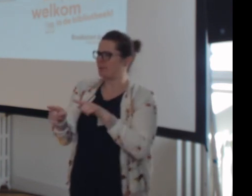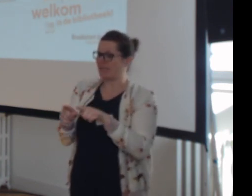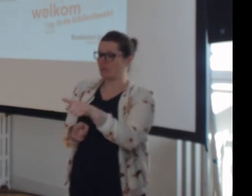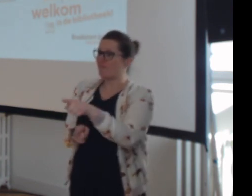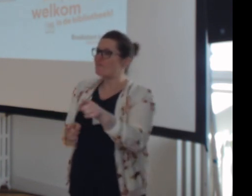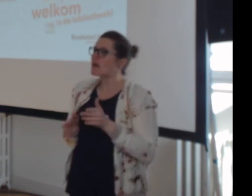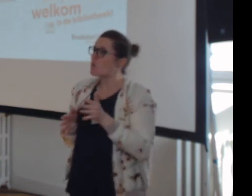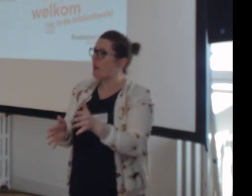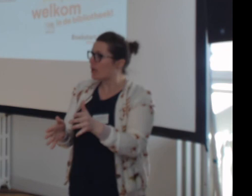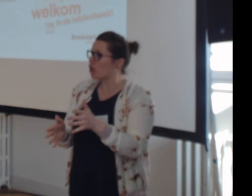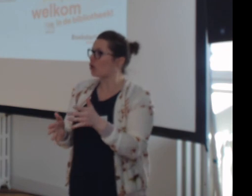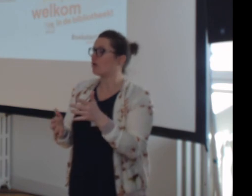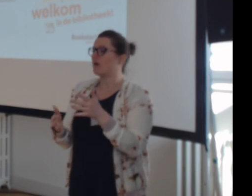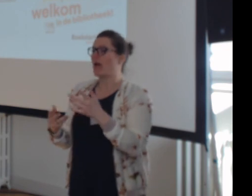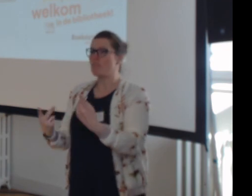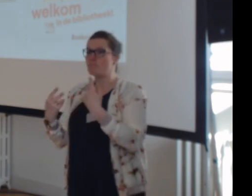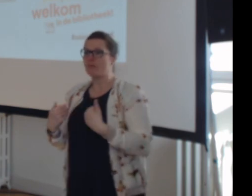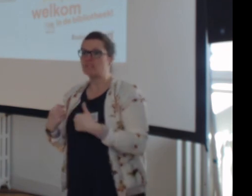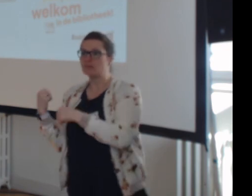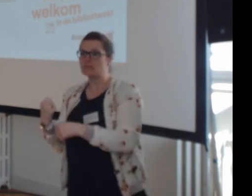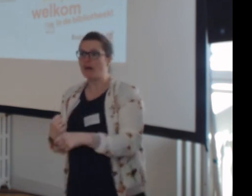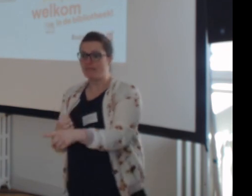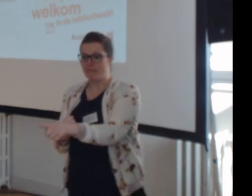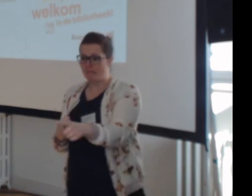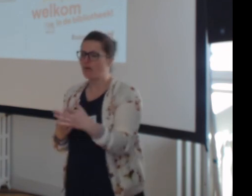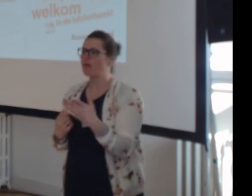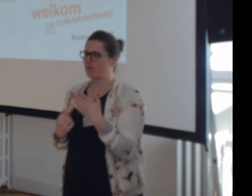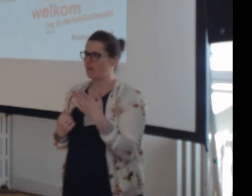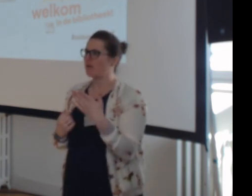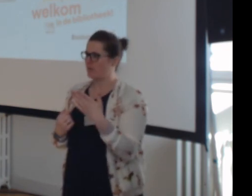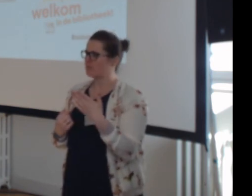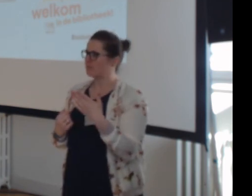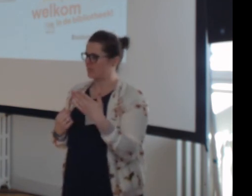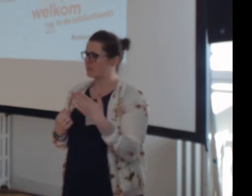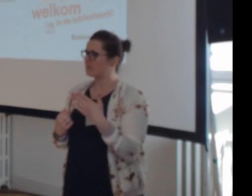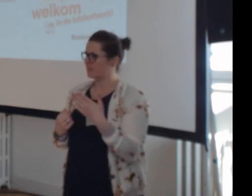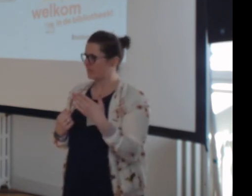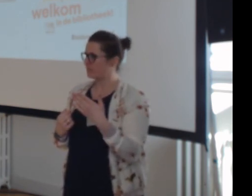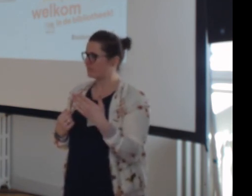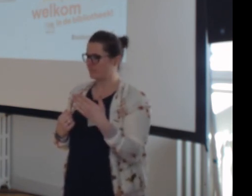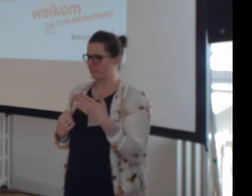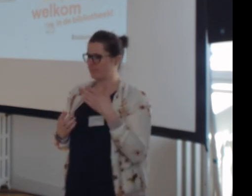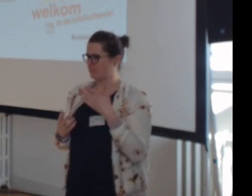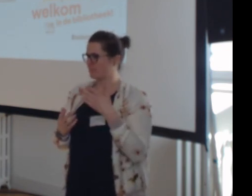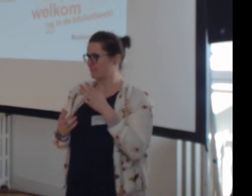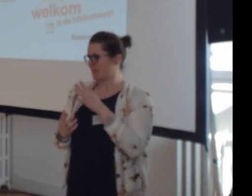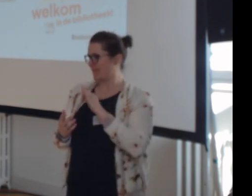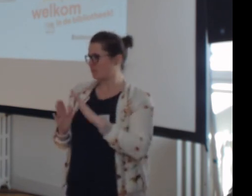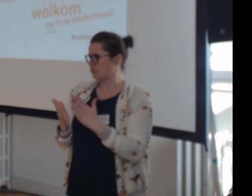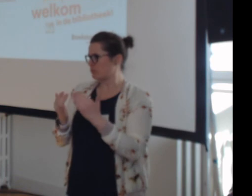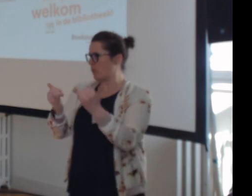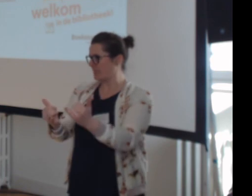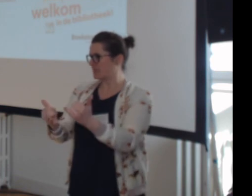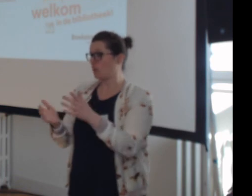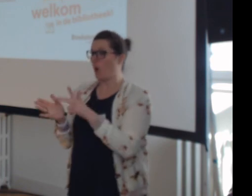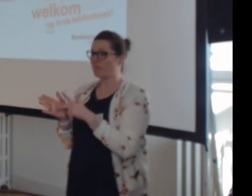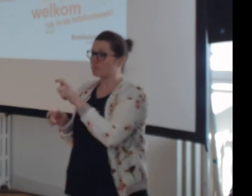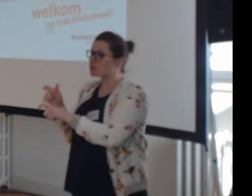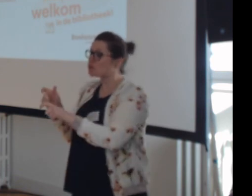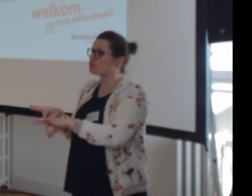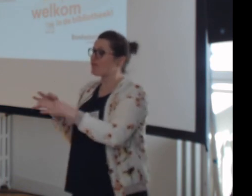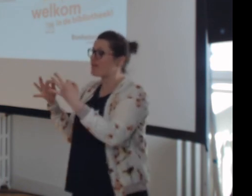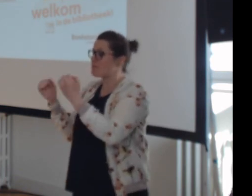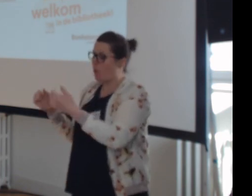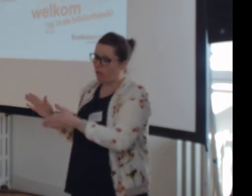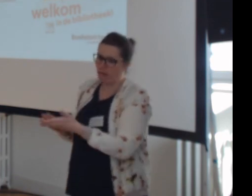volunteers and professional staff, we try to go by in these family centers as often as possible.